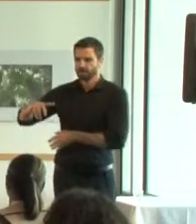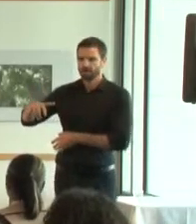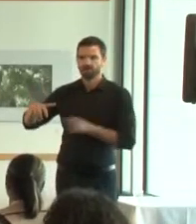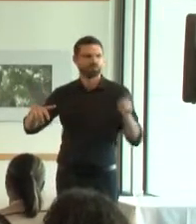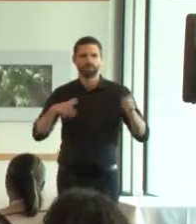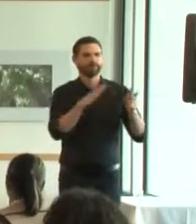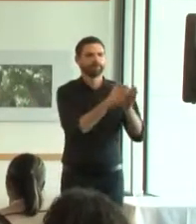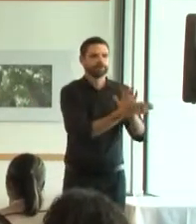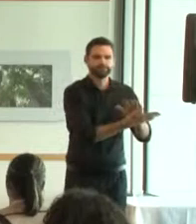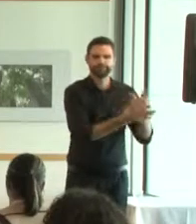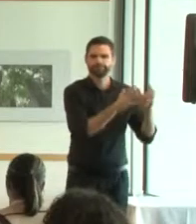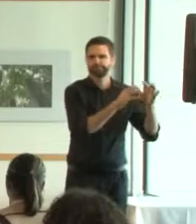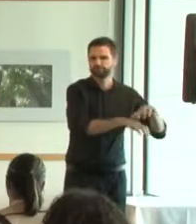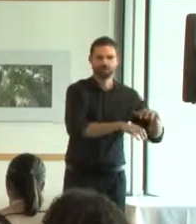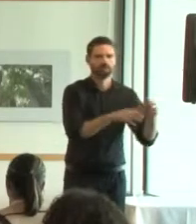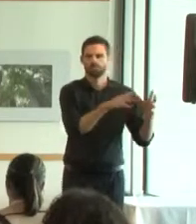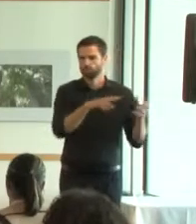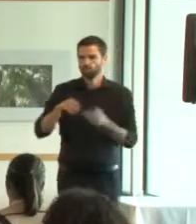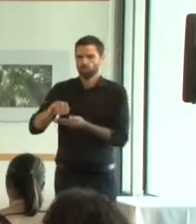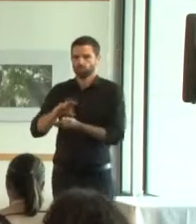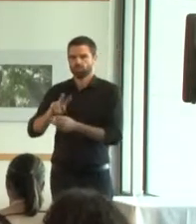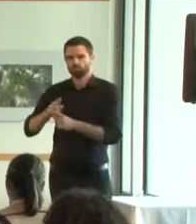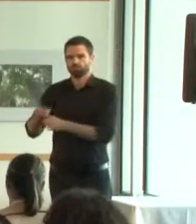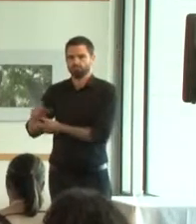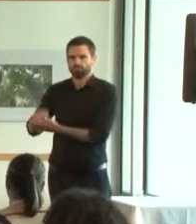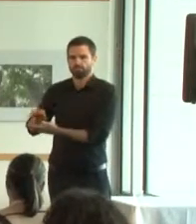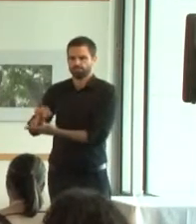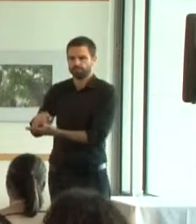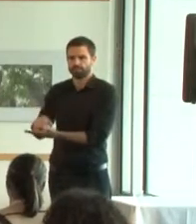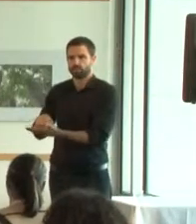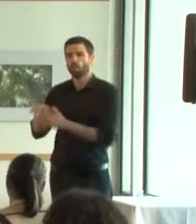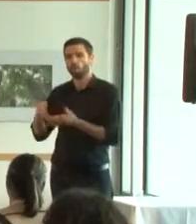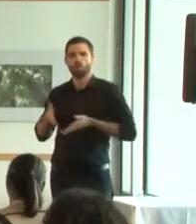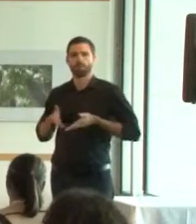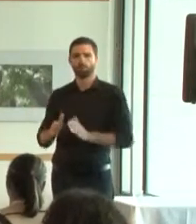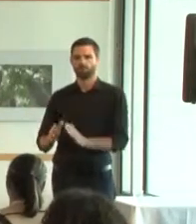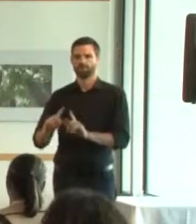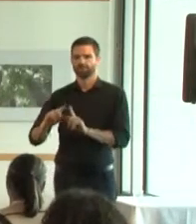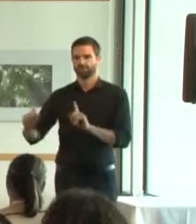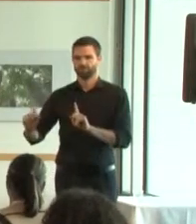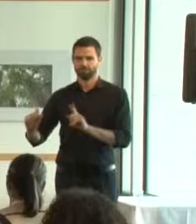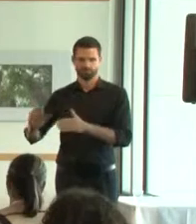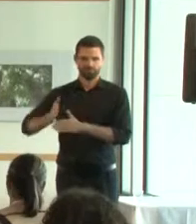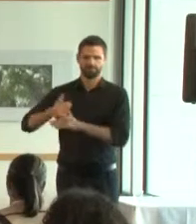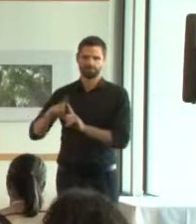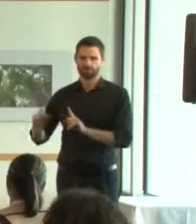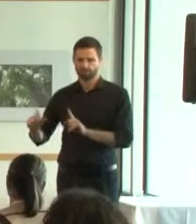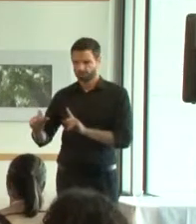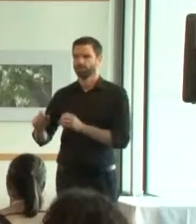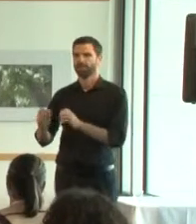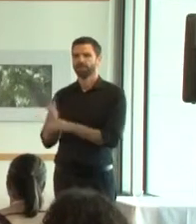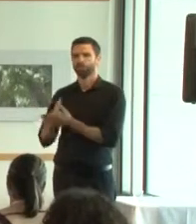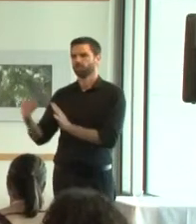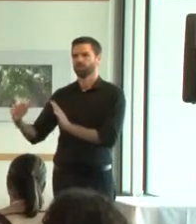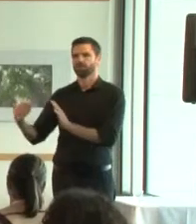deteriorated, gone away, we've digitized it, we're looking after those files, or a born digital archive or a record, and then we make it digitally